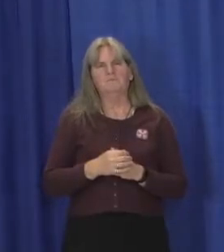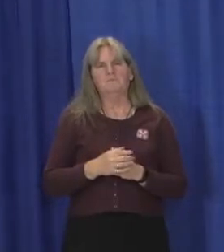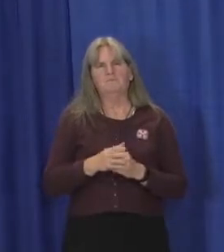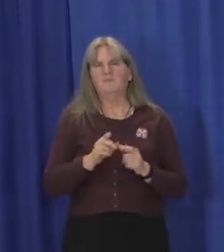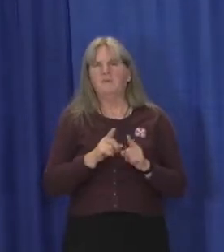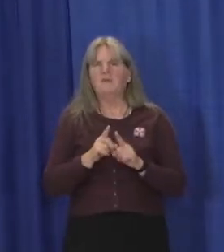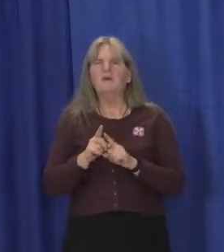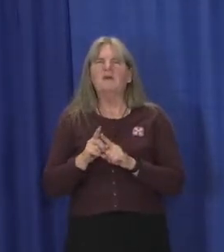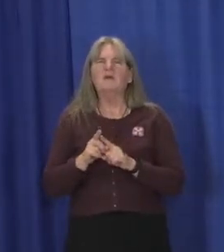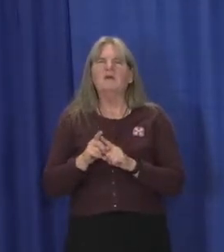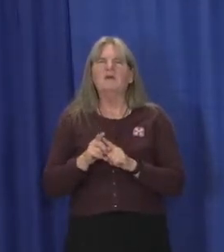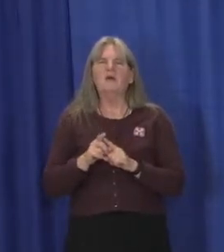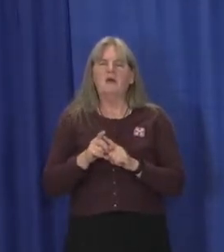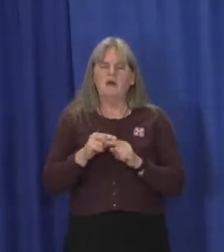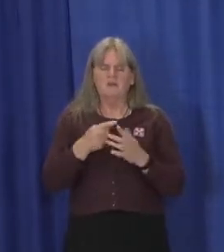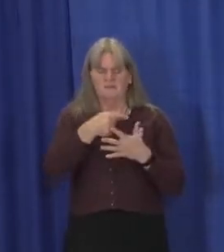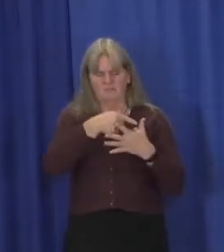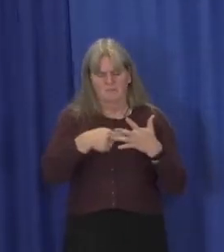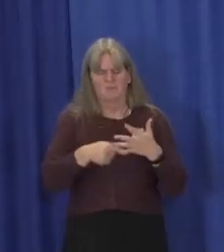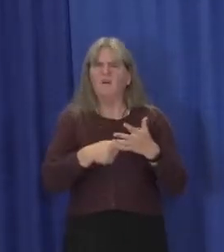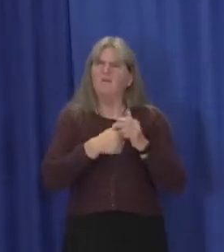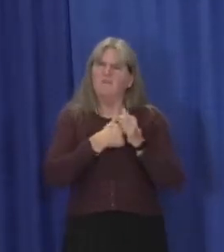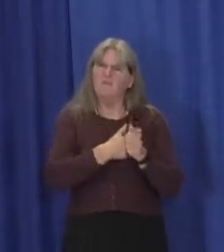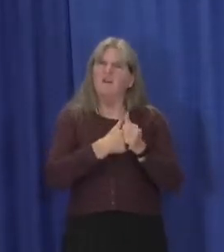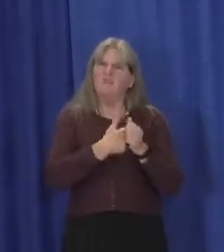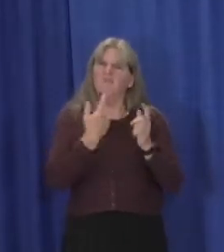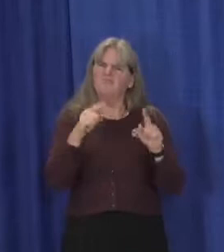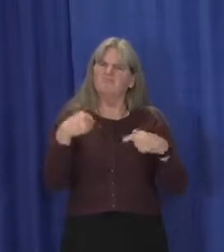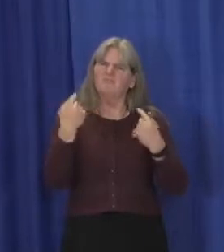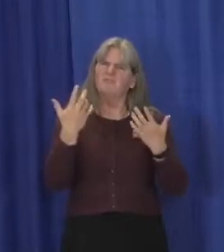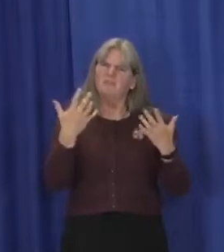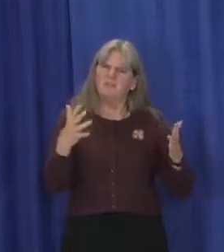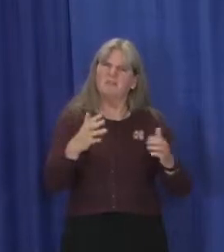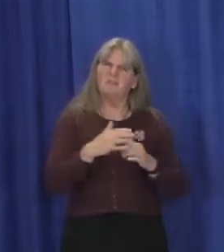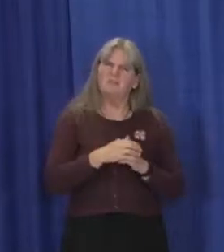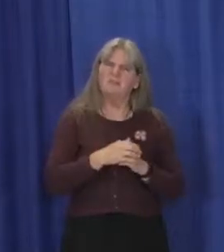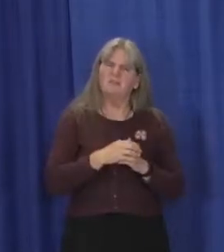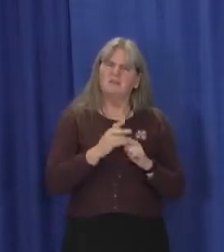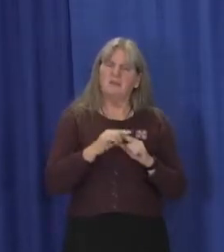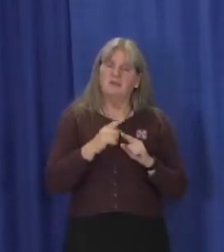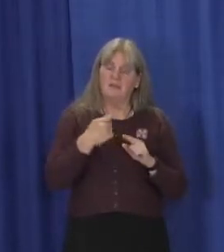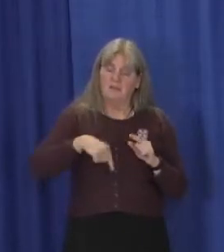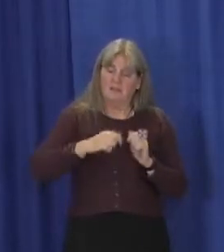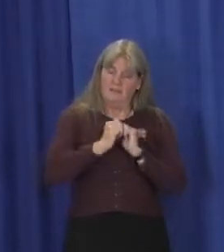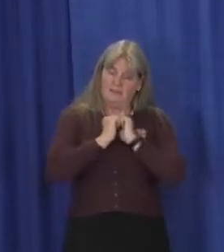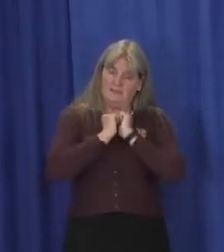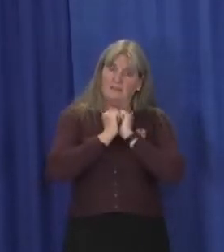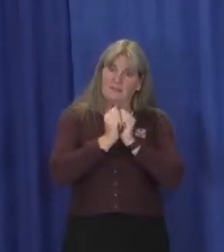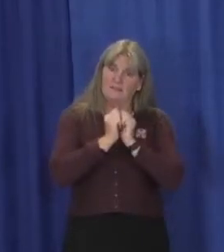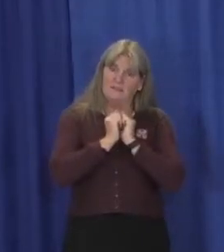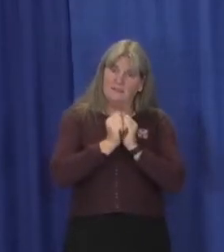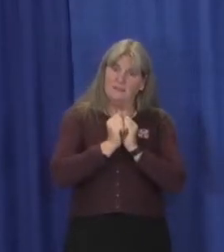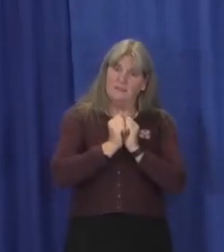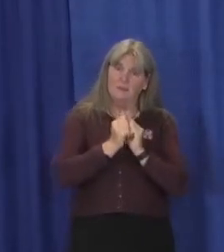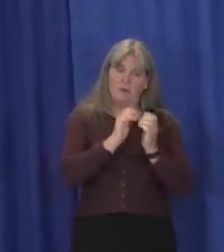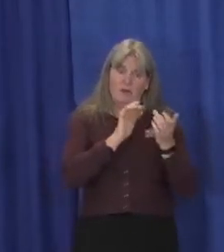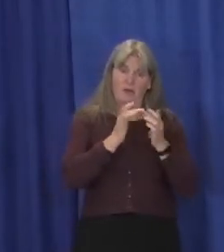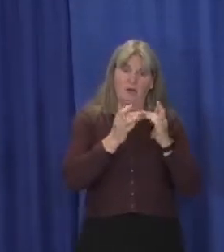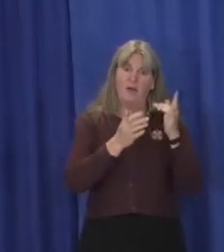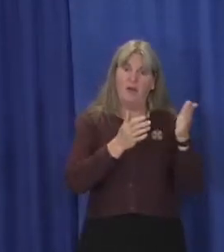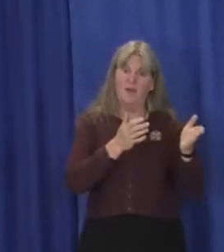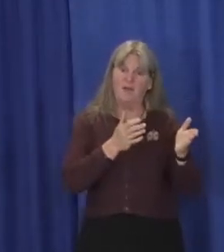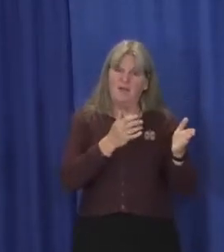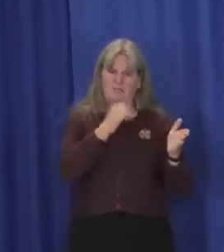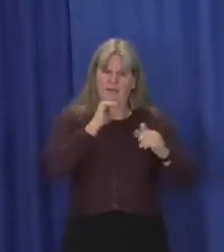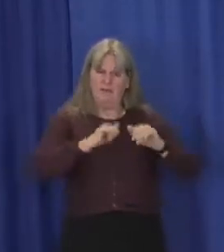we all know what to do, and we've all used these steps many times before. As we move together, there is guidance on yukon.ca for those who are